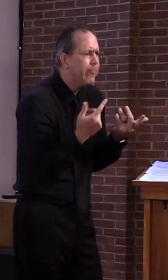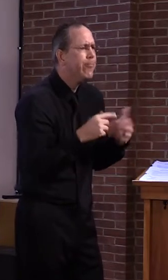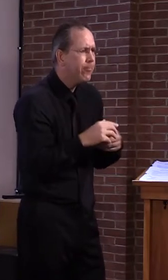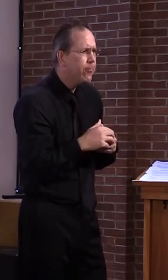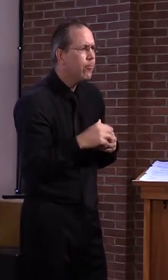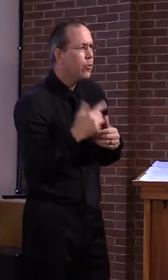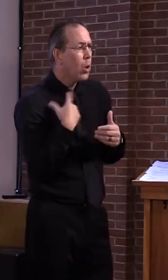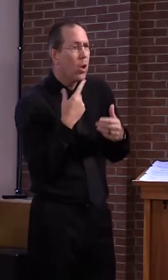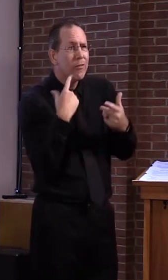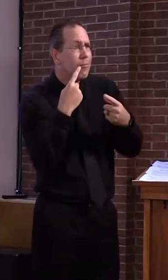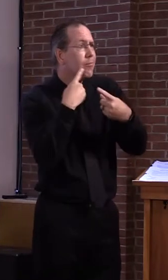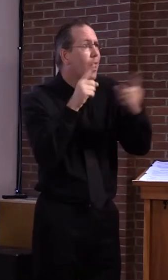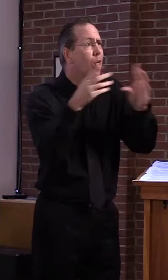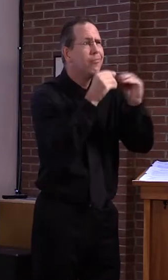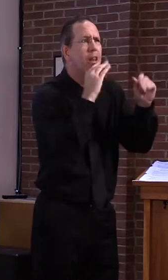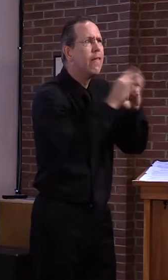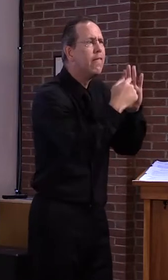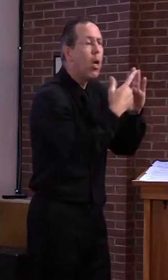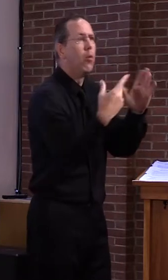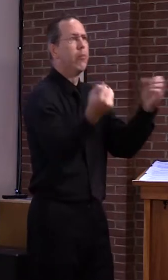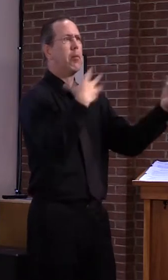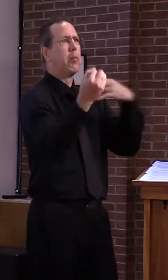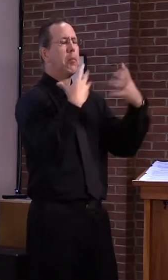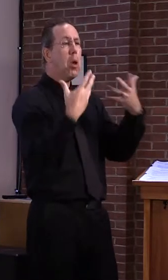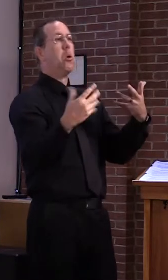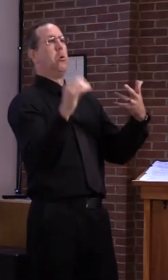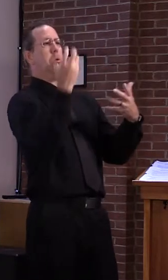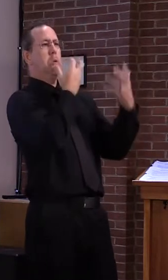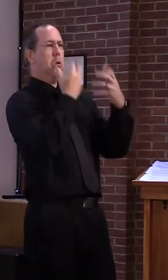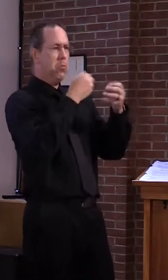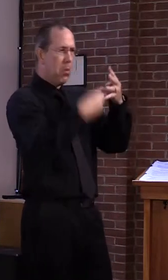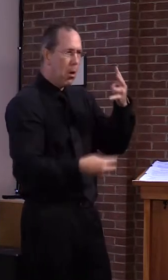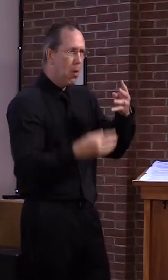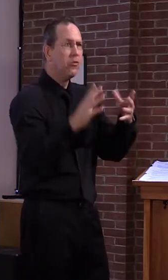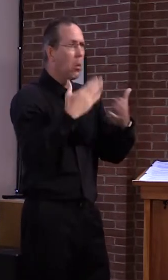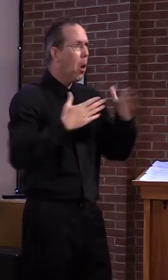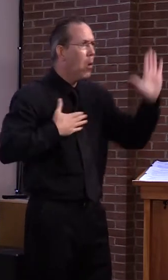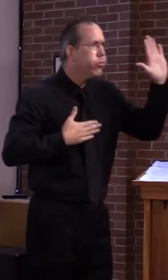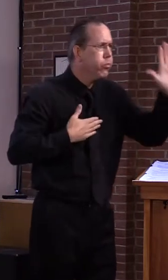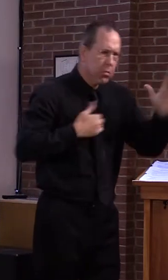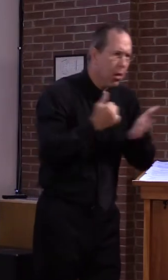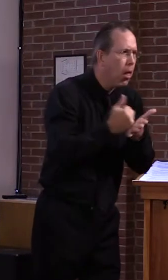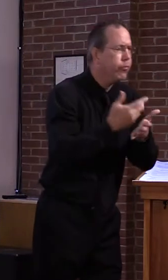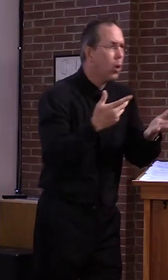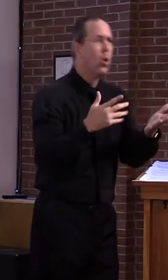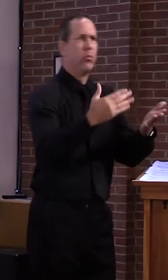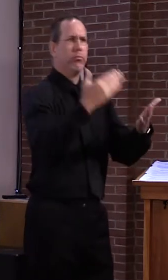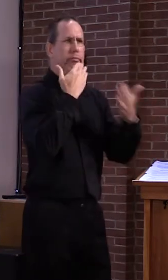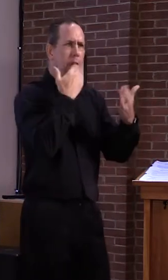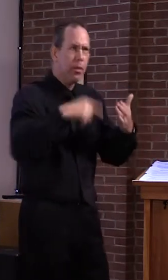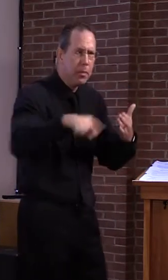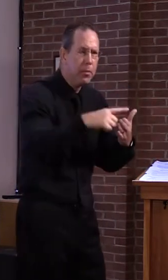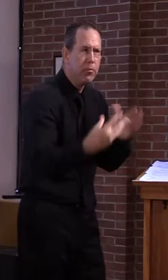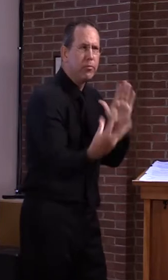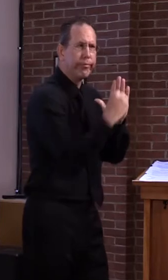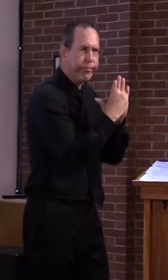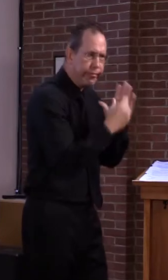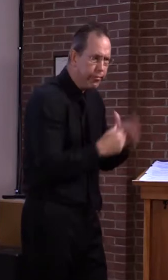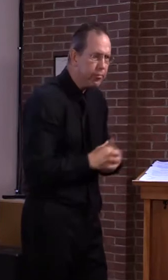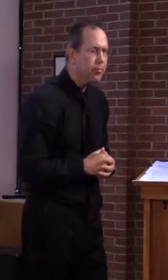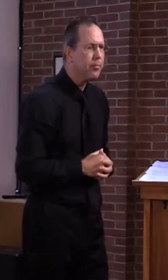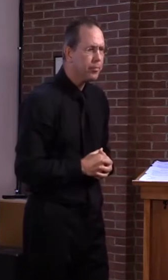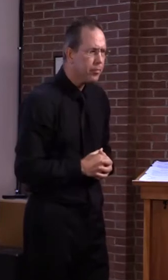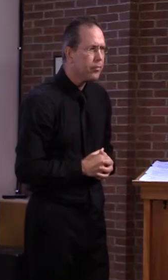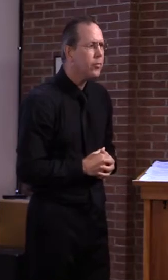community response has been overwhelmingly positive, and additional conversations with our partners at Vermont After